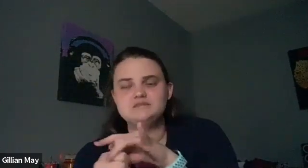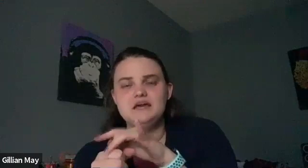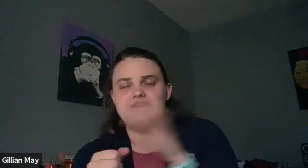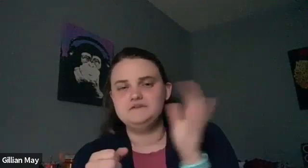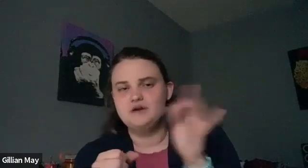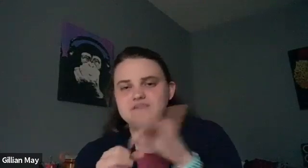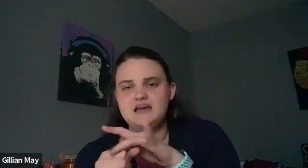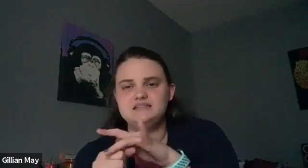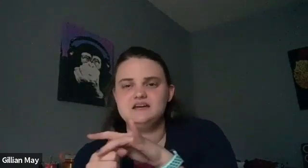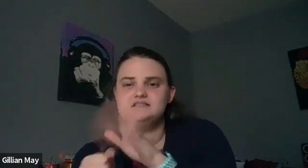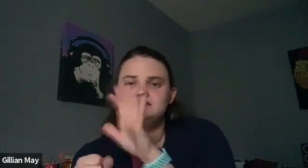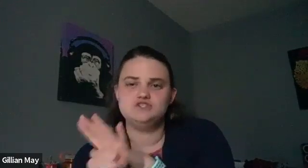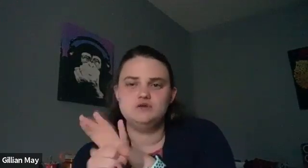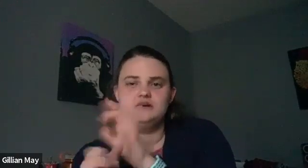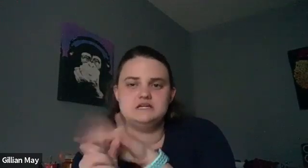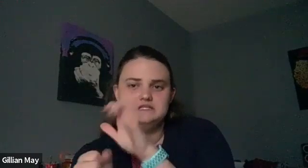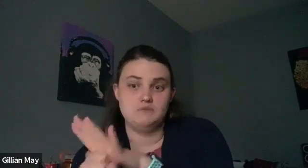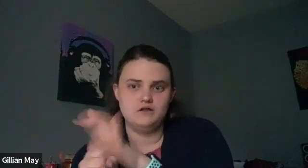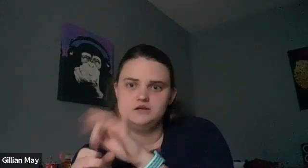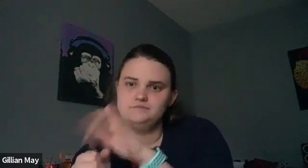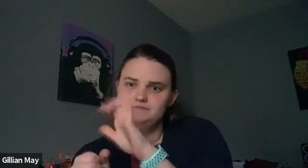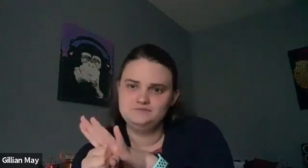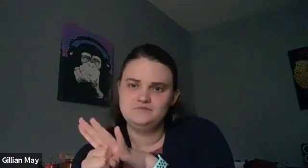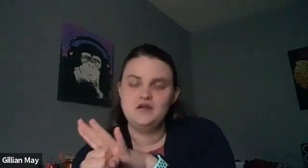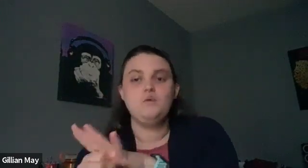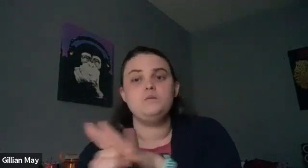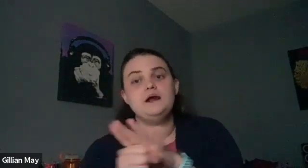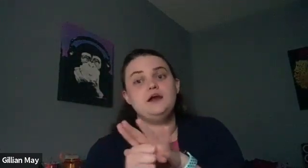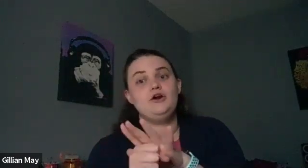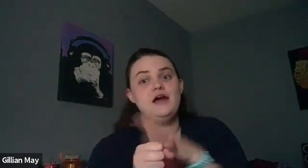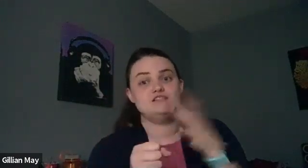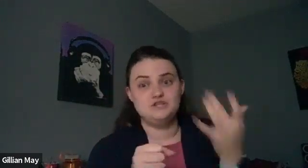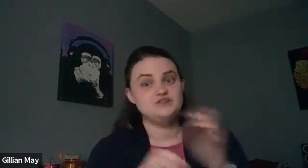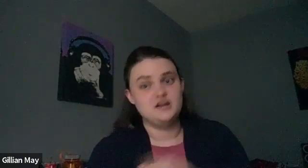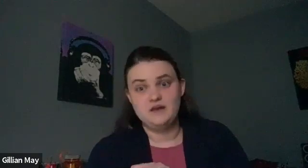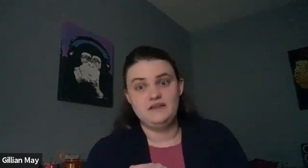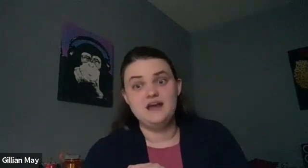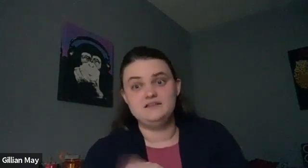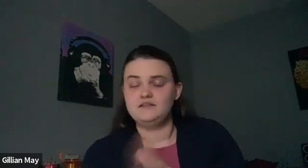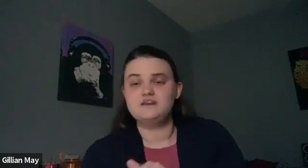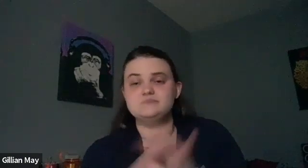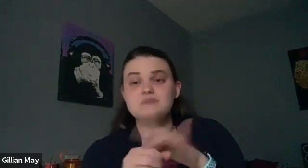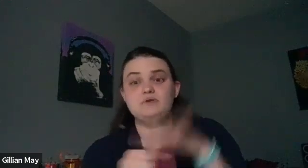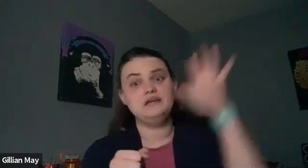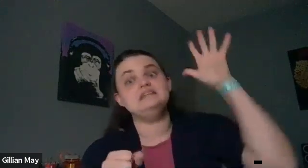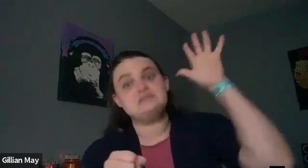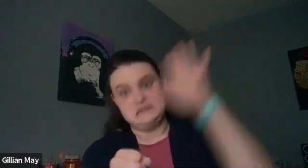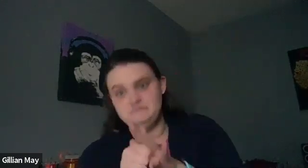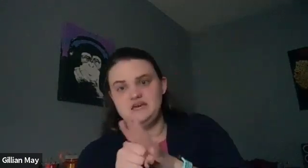explain, if you notice that, it's because the soda is smaller. Whereas when you're talking about like I like lost my temper, it is like big, like